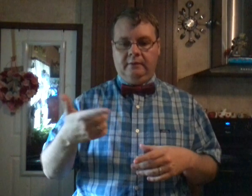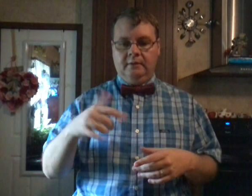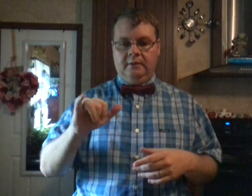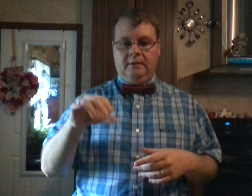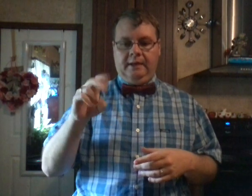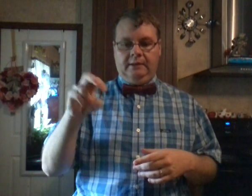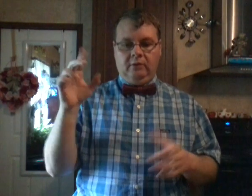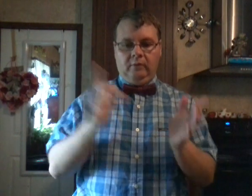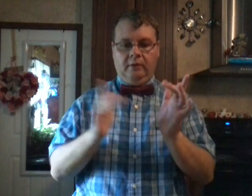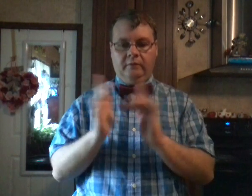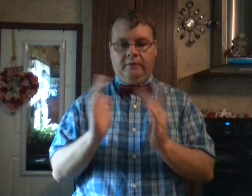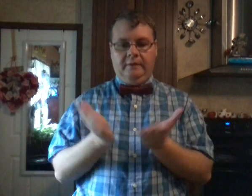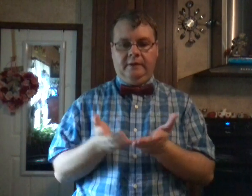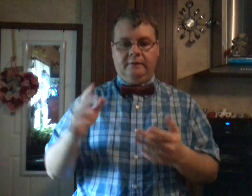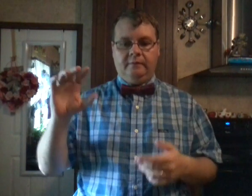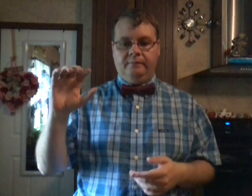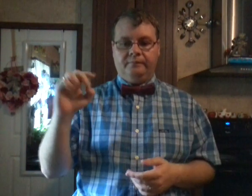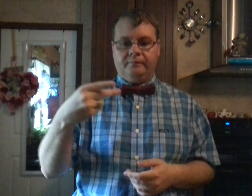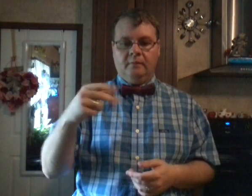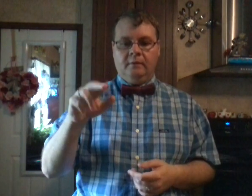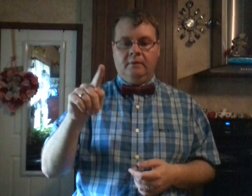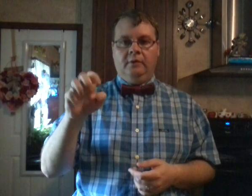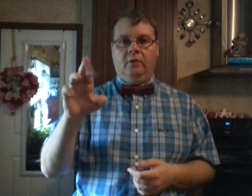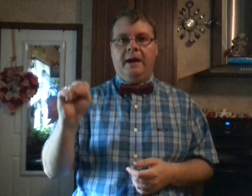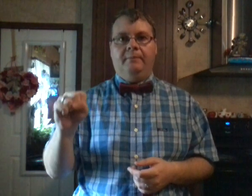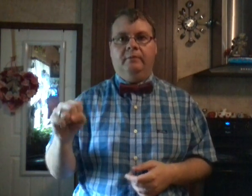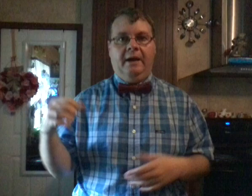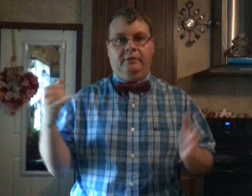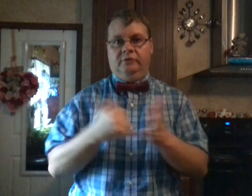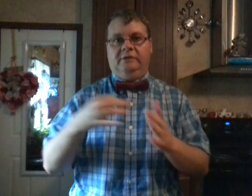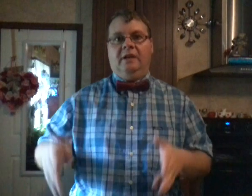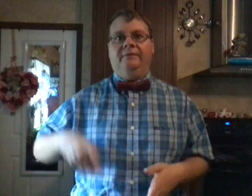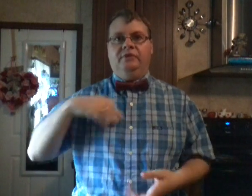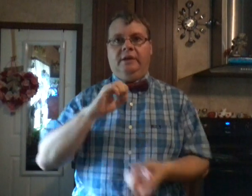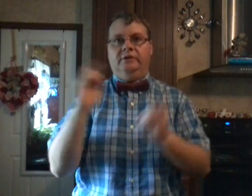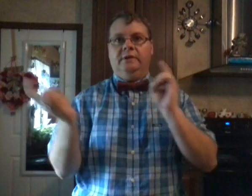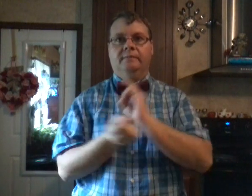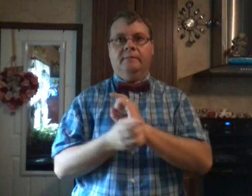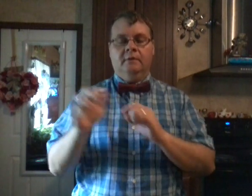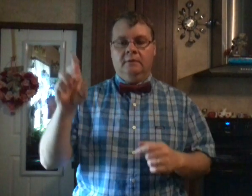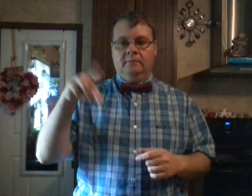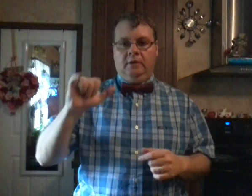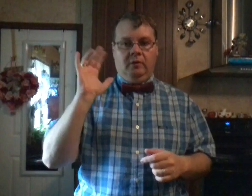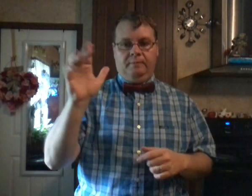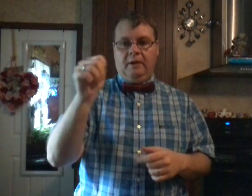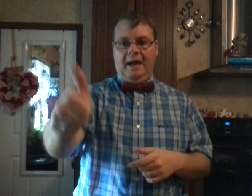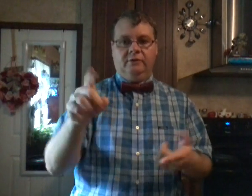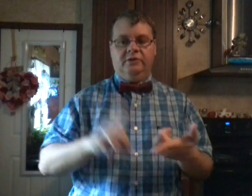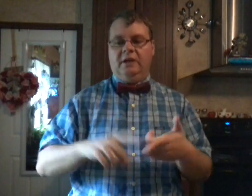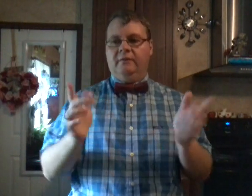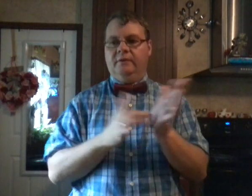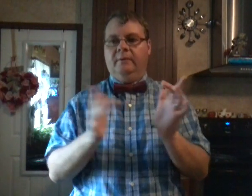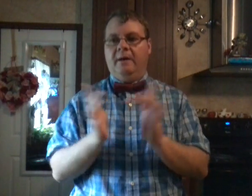and like in going over these you know bible characters it's life changing you know apply yourself to the